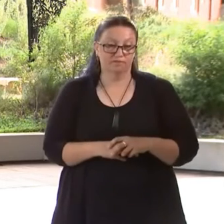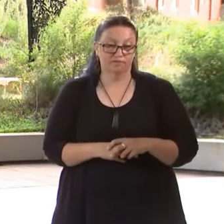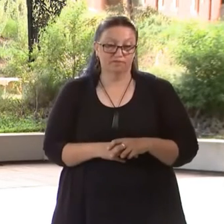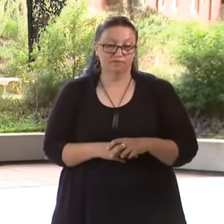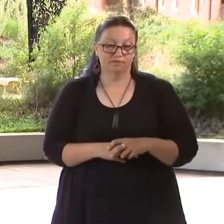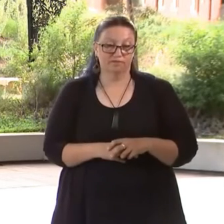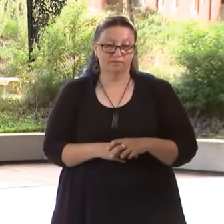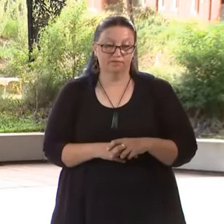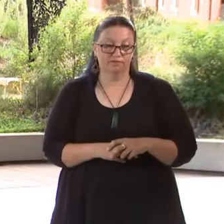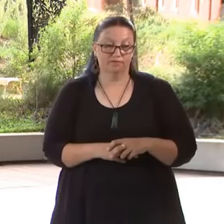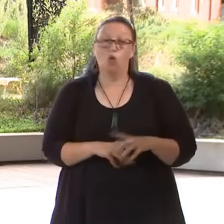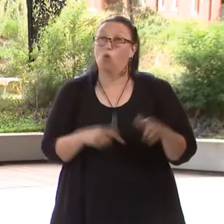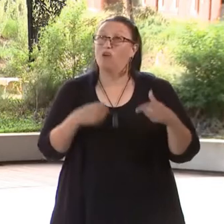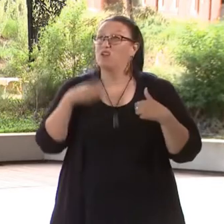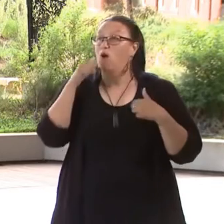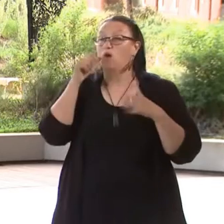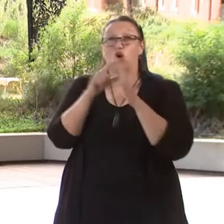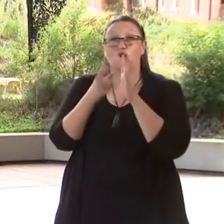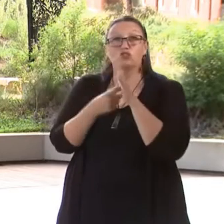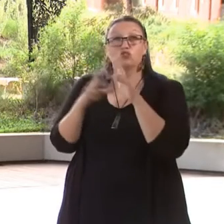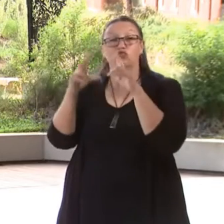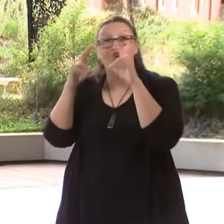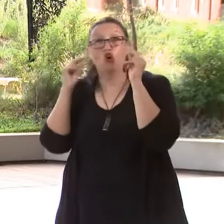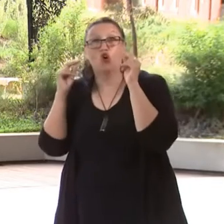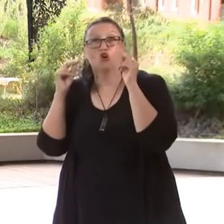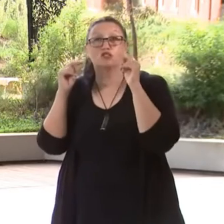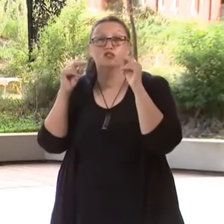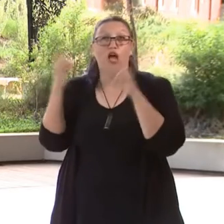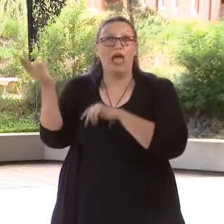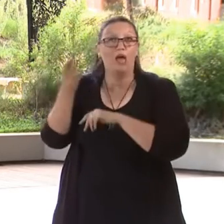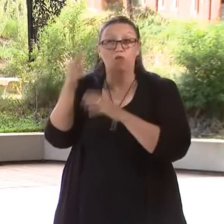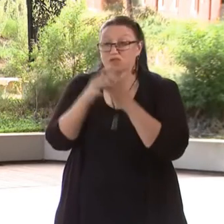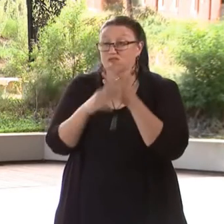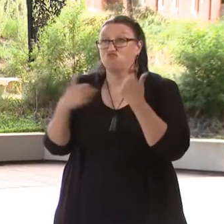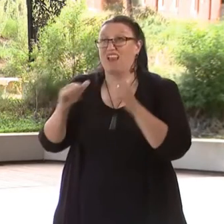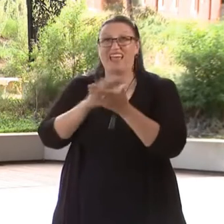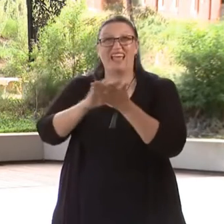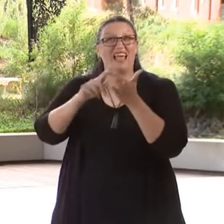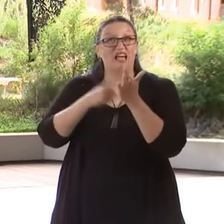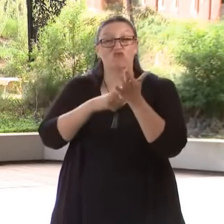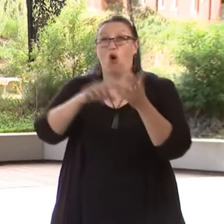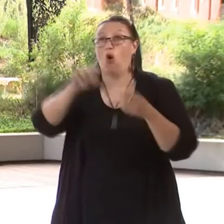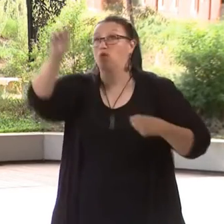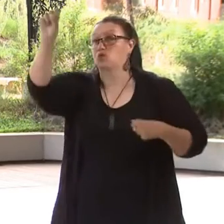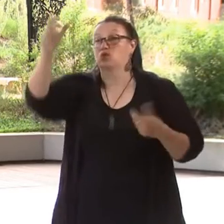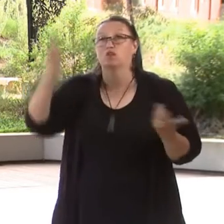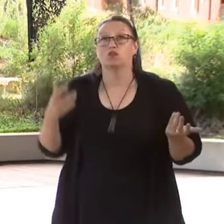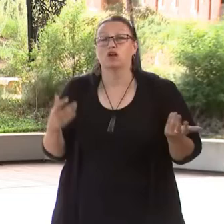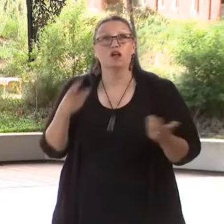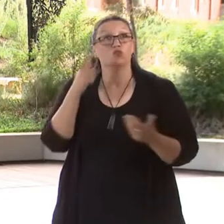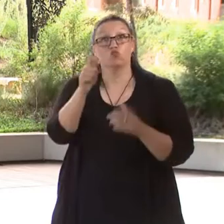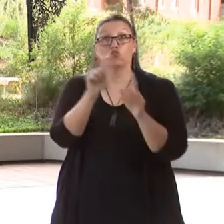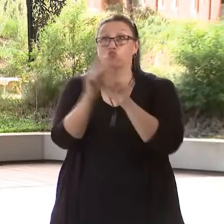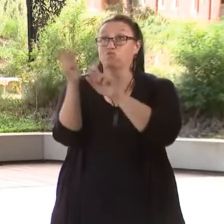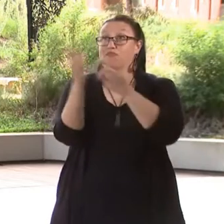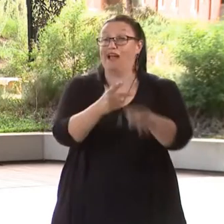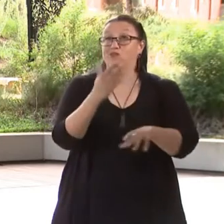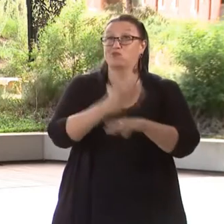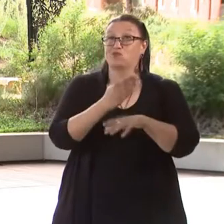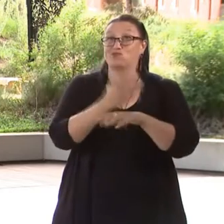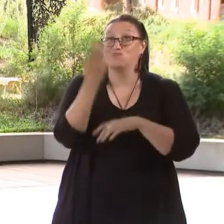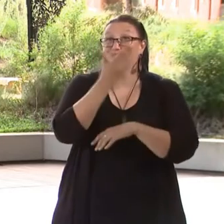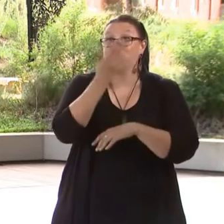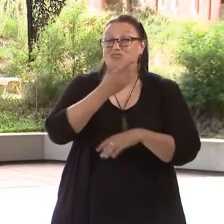the heroes of the pandemic. Our doctors, our nurses, our paramedics, and very shortly our teachers, who